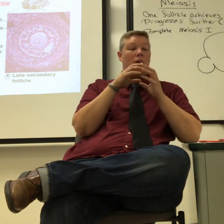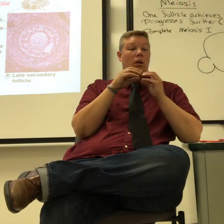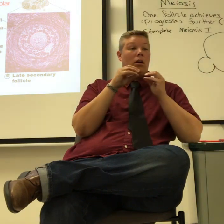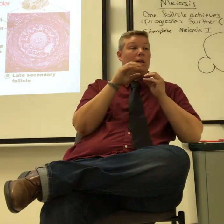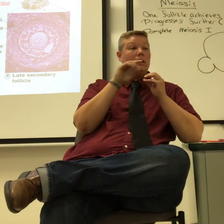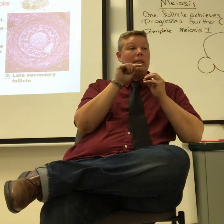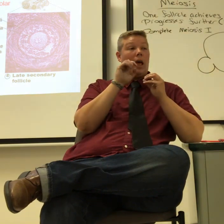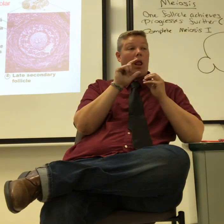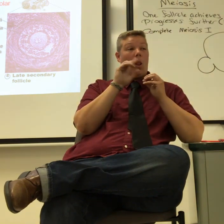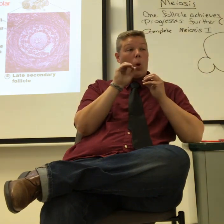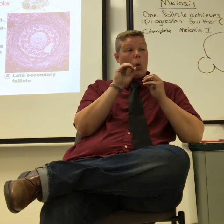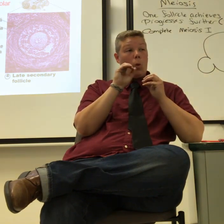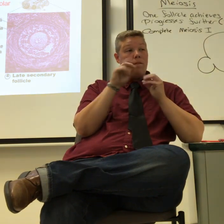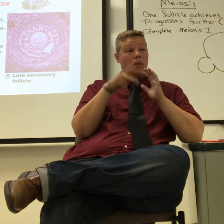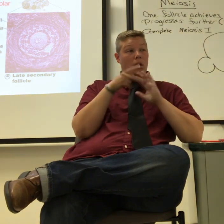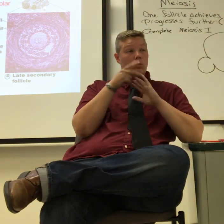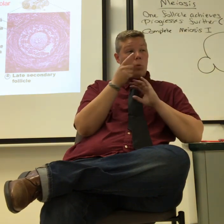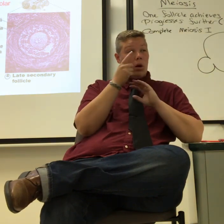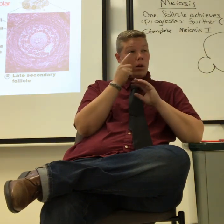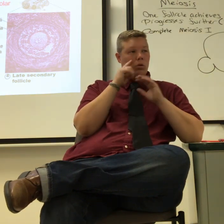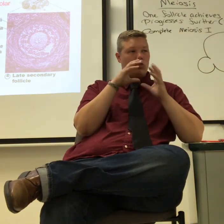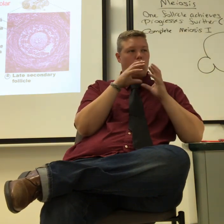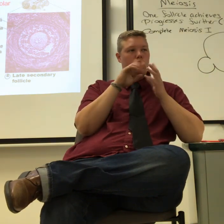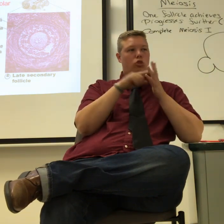1, for example,